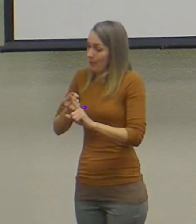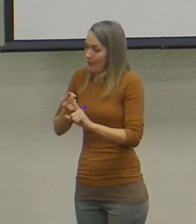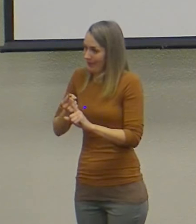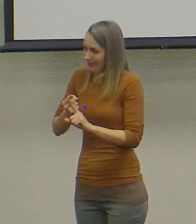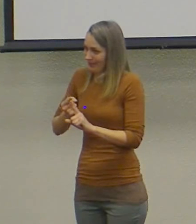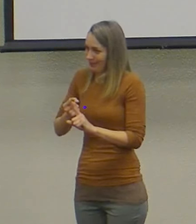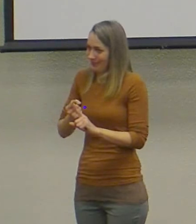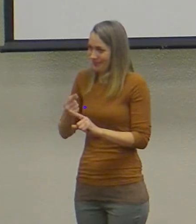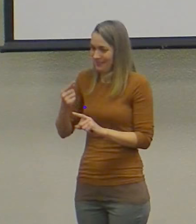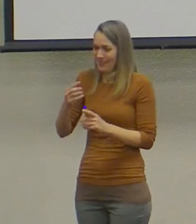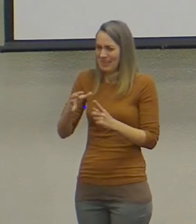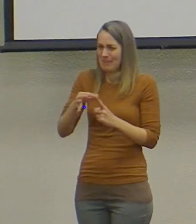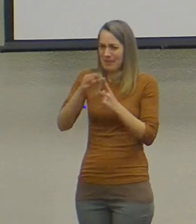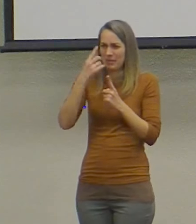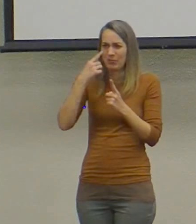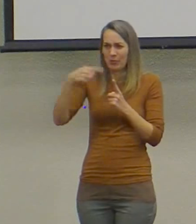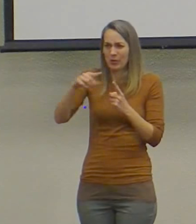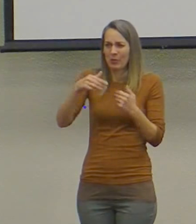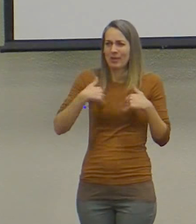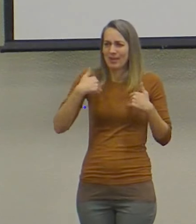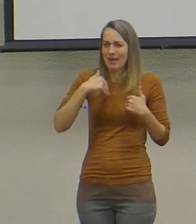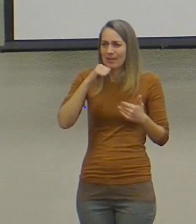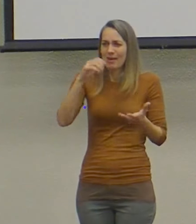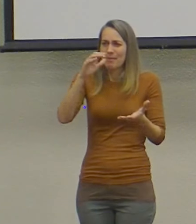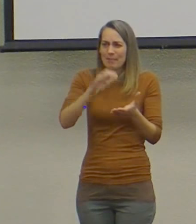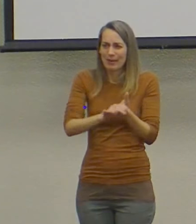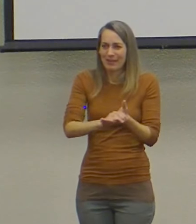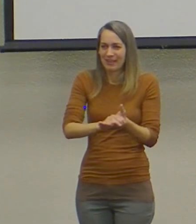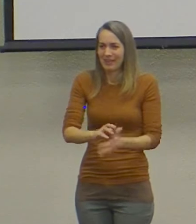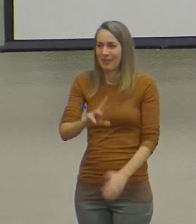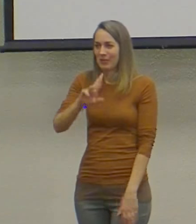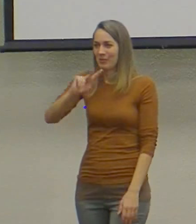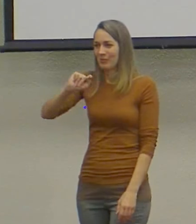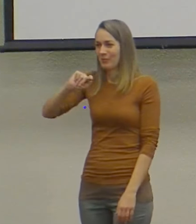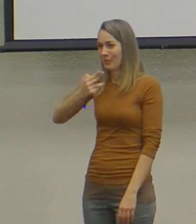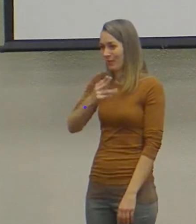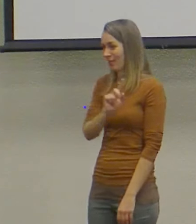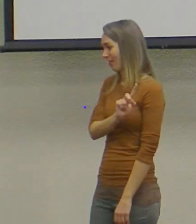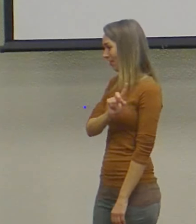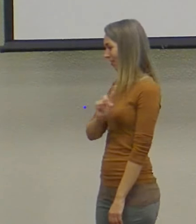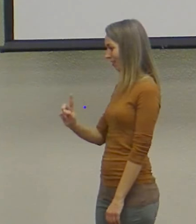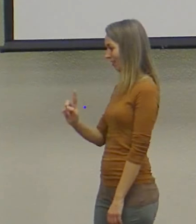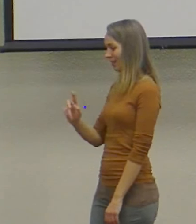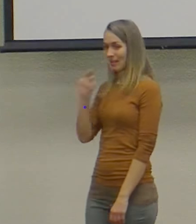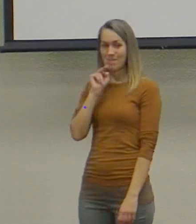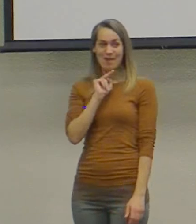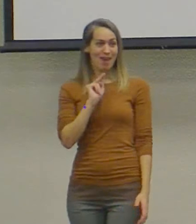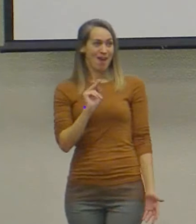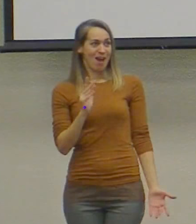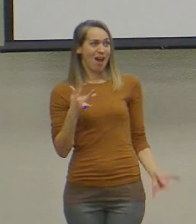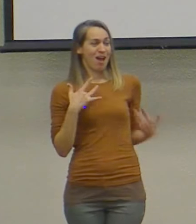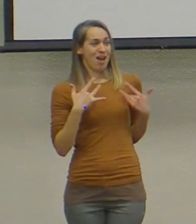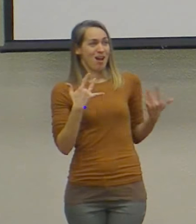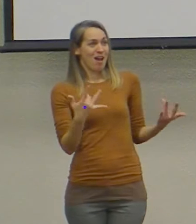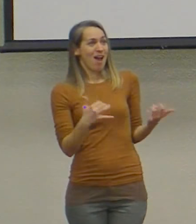as of yet. When Ruth came to her mother-in-law, Naomi asked, how did it go?